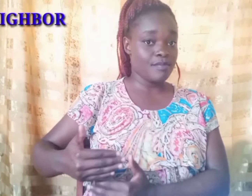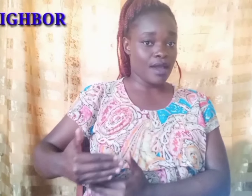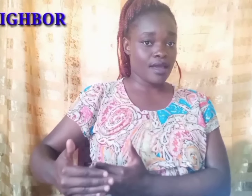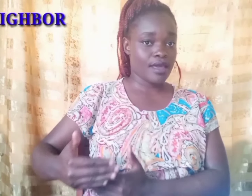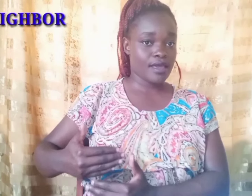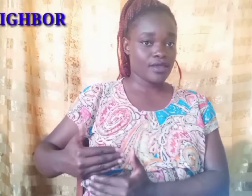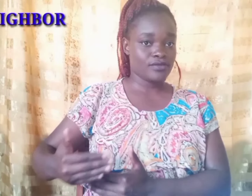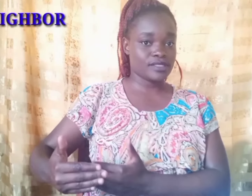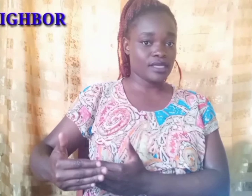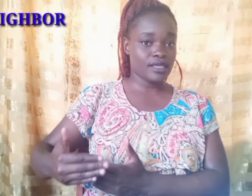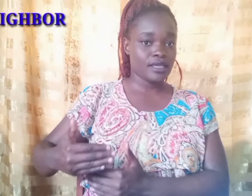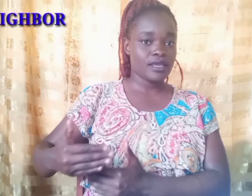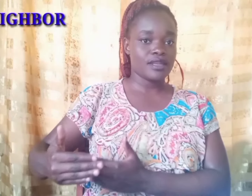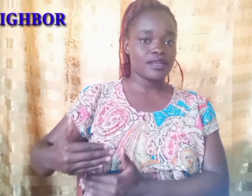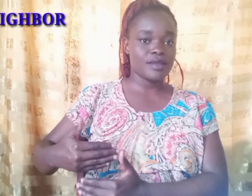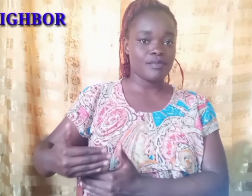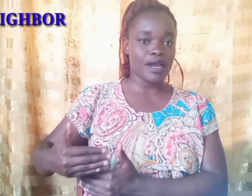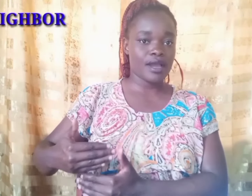neighbor. You see? Neighbor.